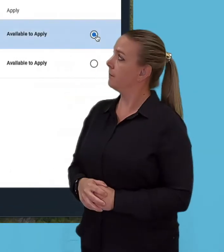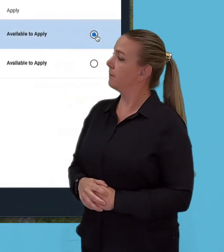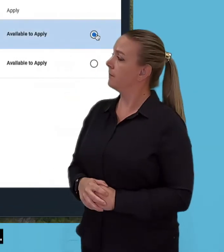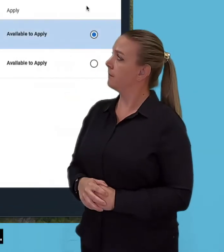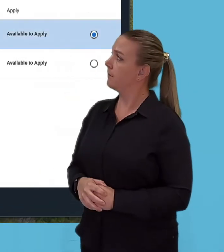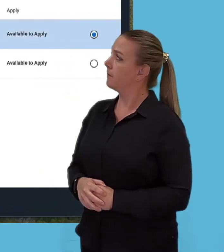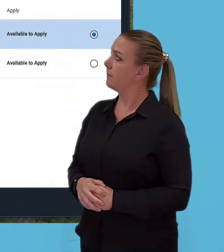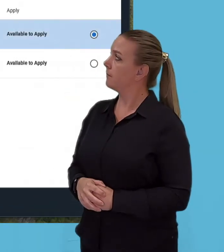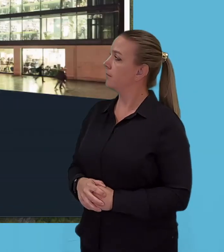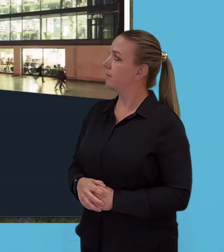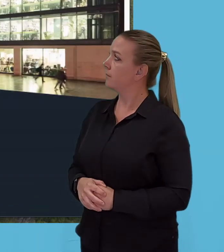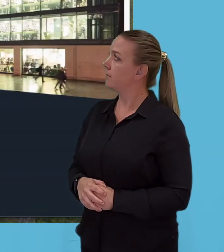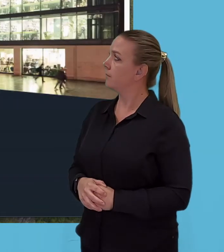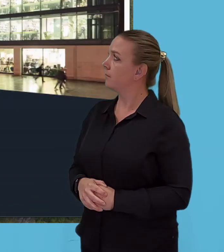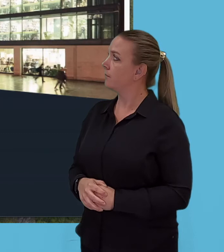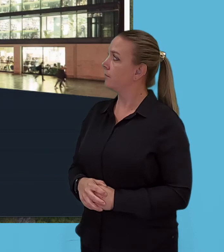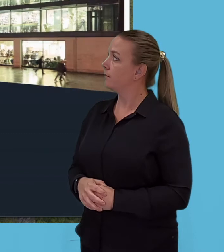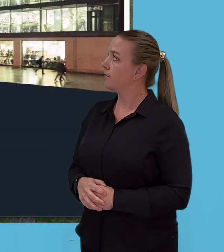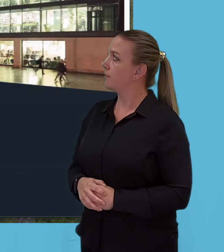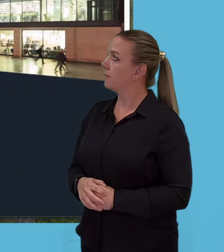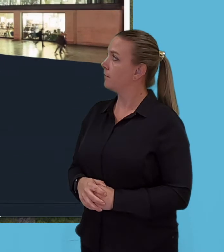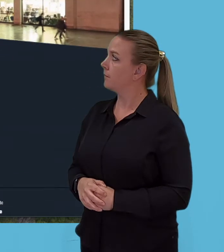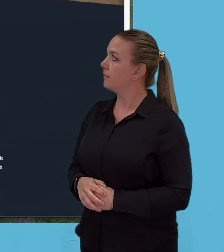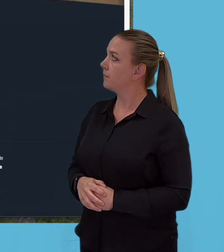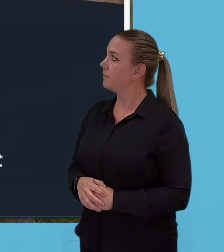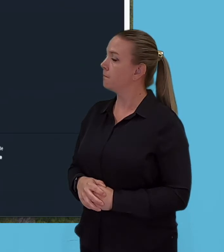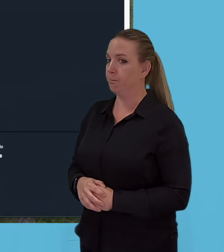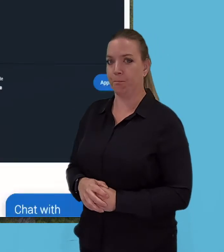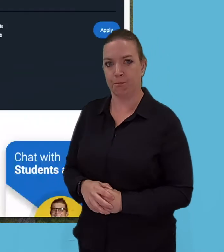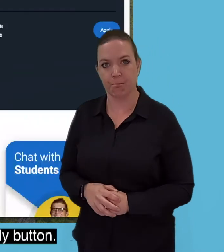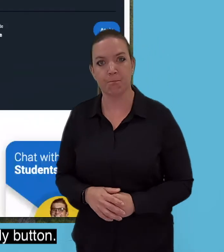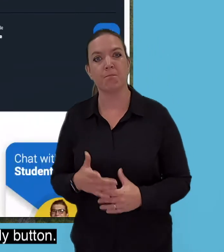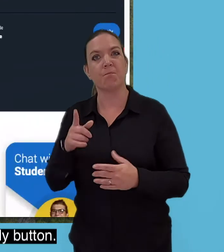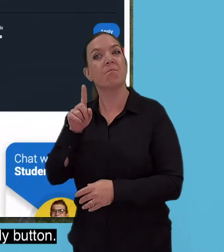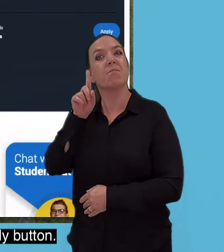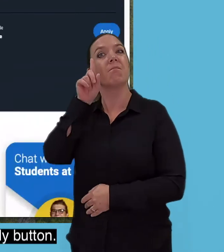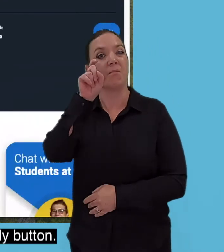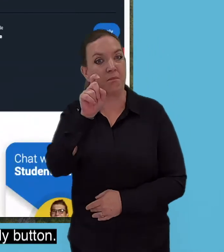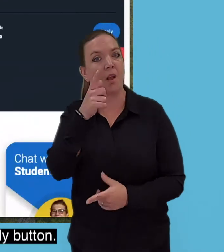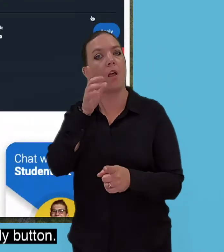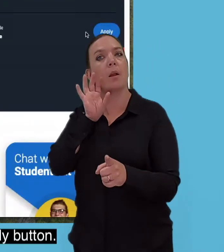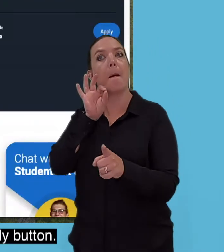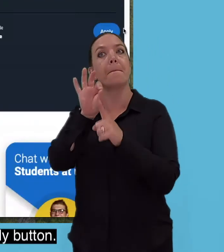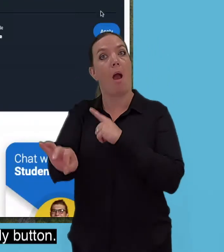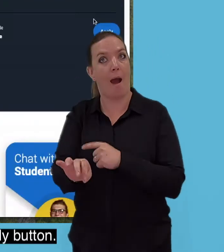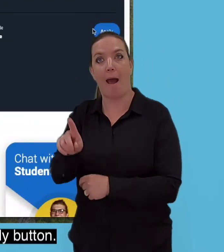So you click that there, view option. And then down